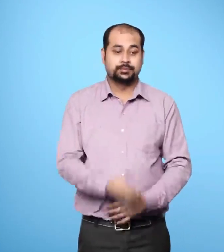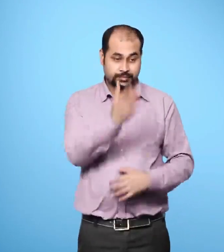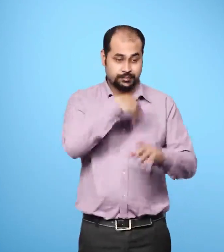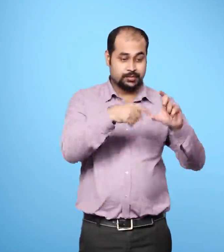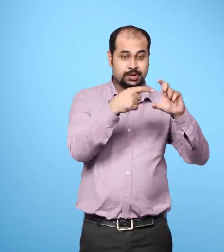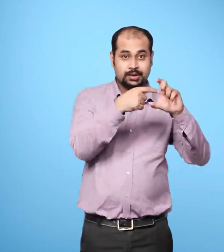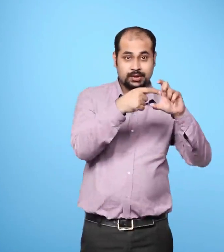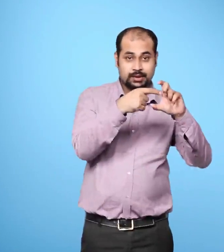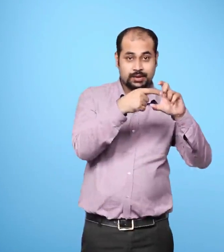Part E.